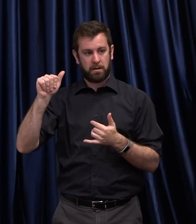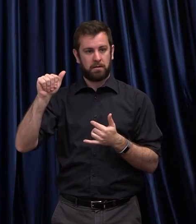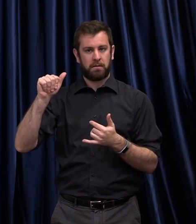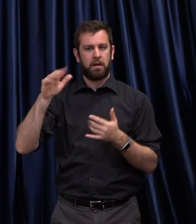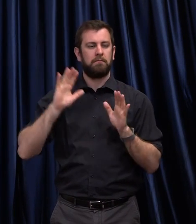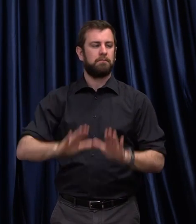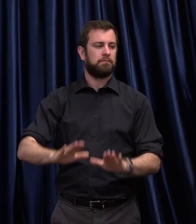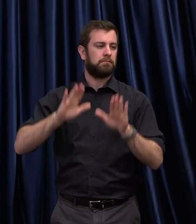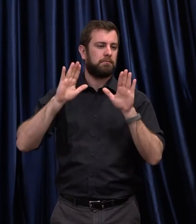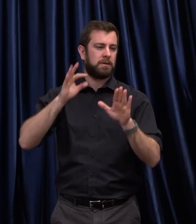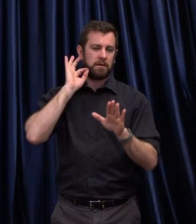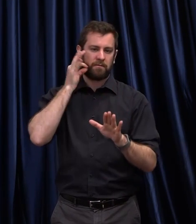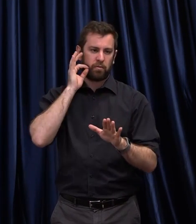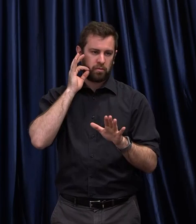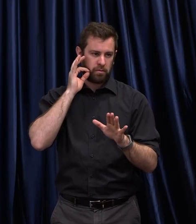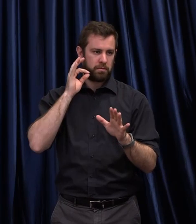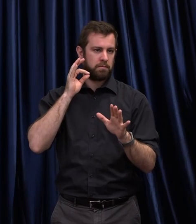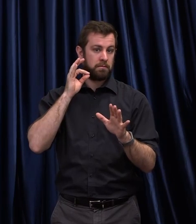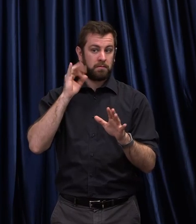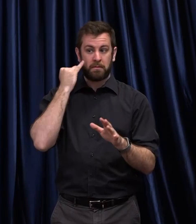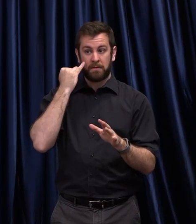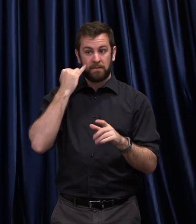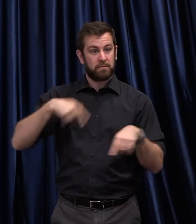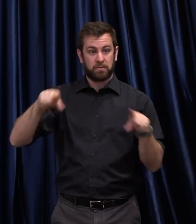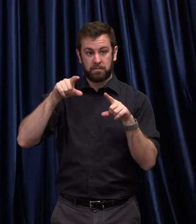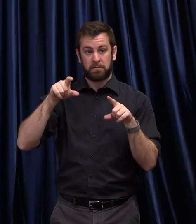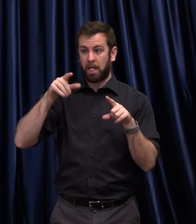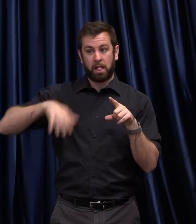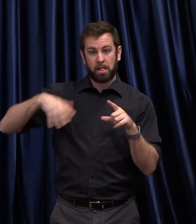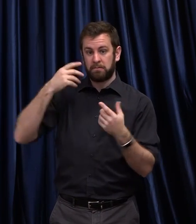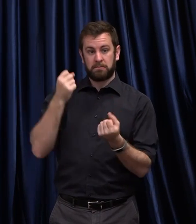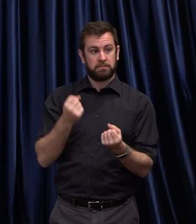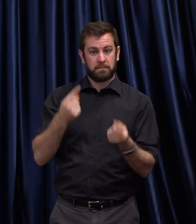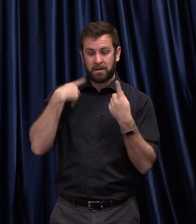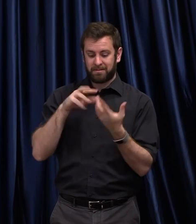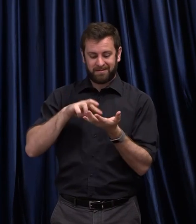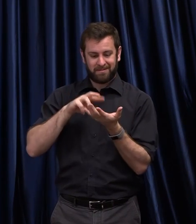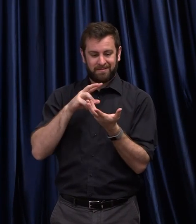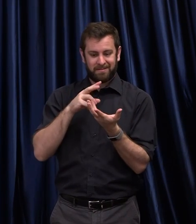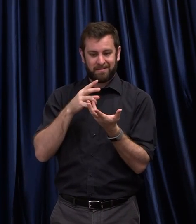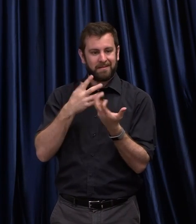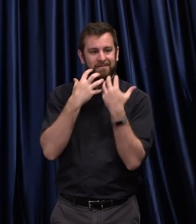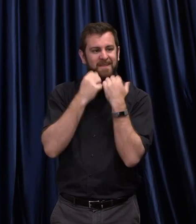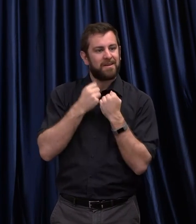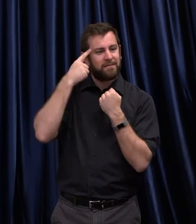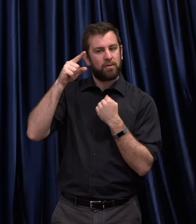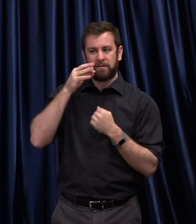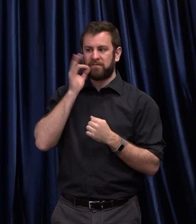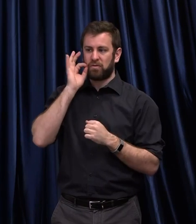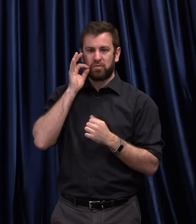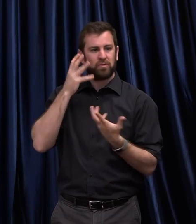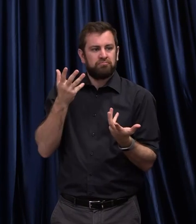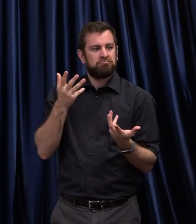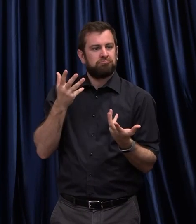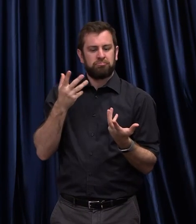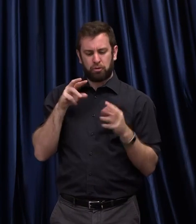it. Because if you don't understand the value of a fruit, then you'll look at it.